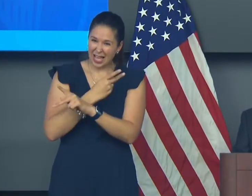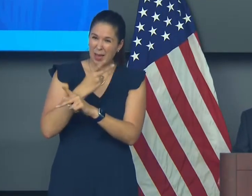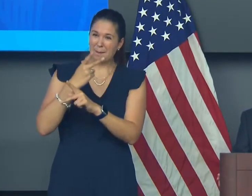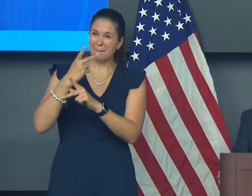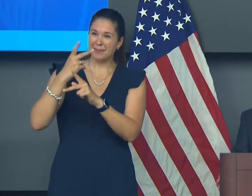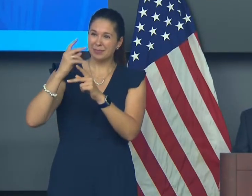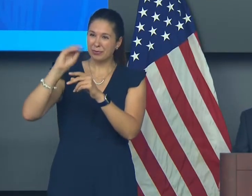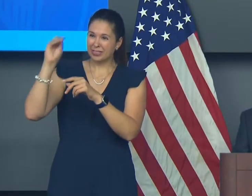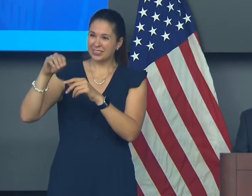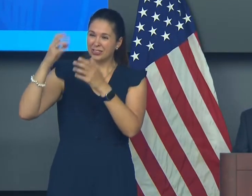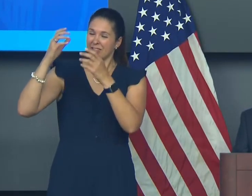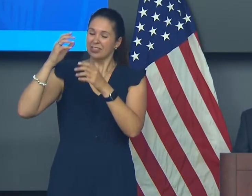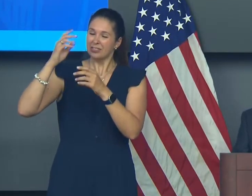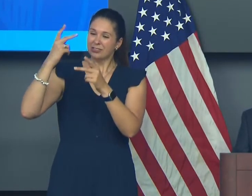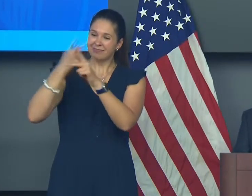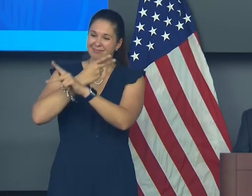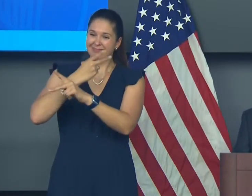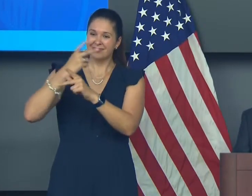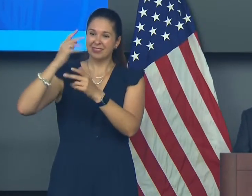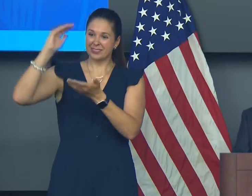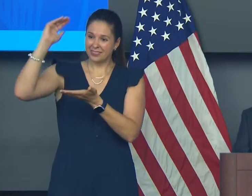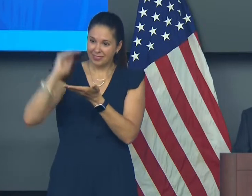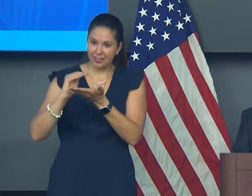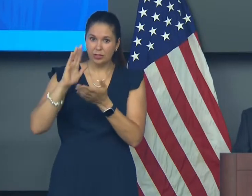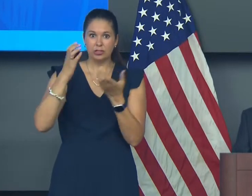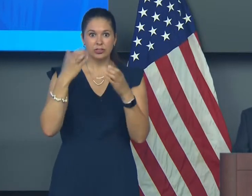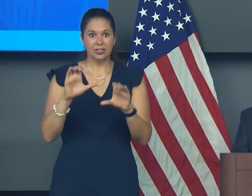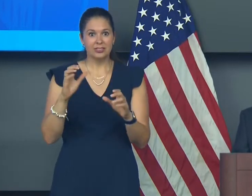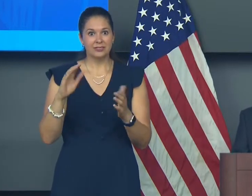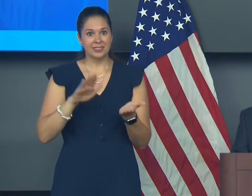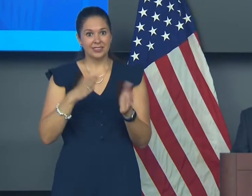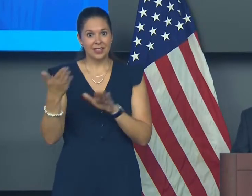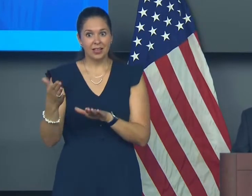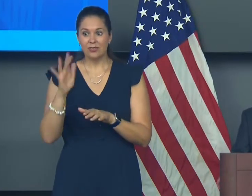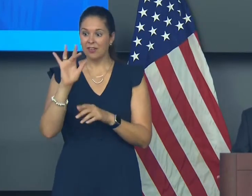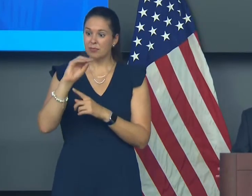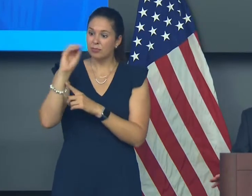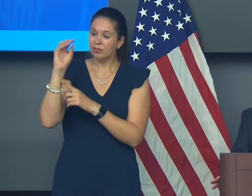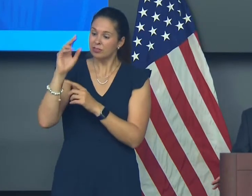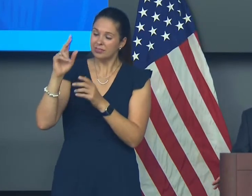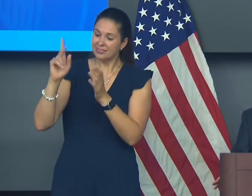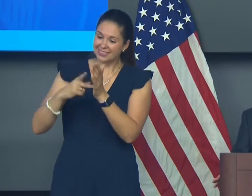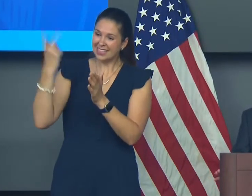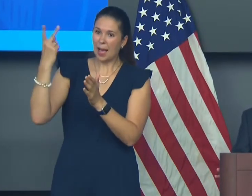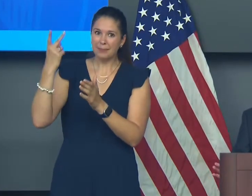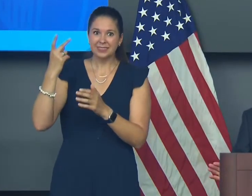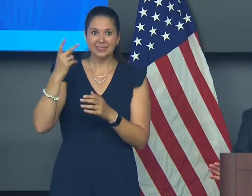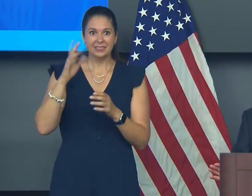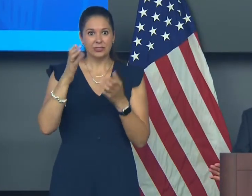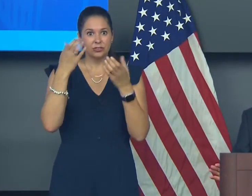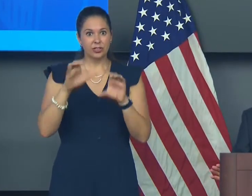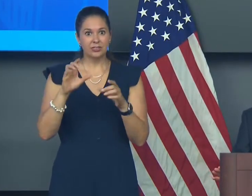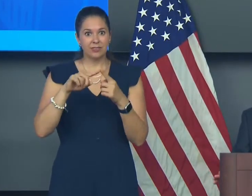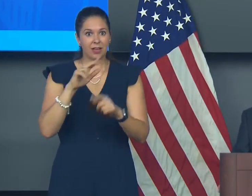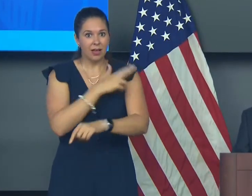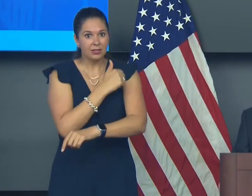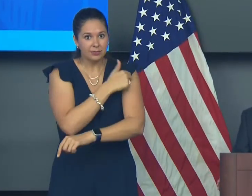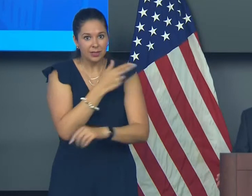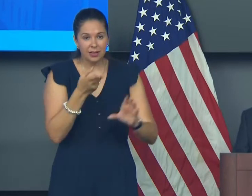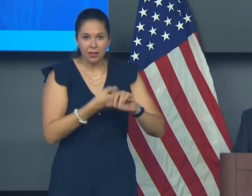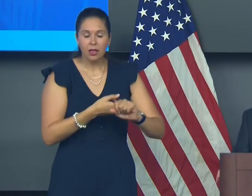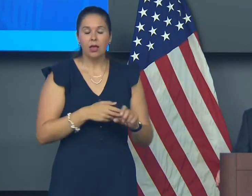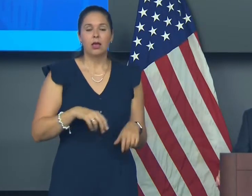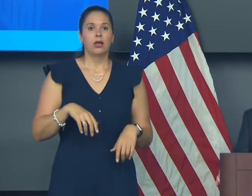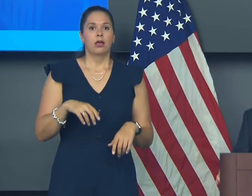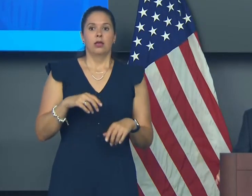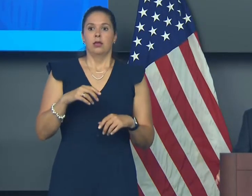dying. 25-time reduction in your chance of being hospitalized. Remarkably effective, and I would be terrified to